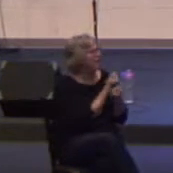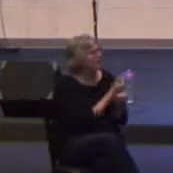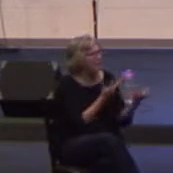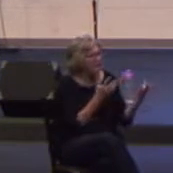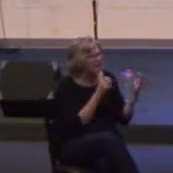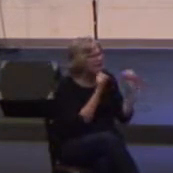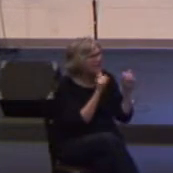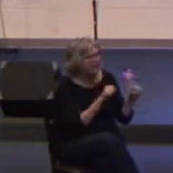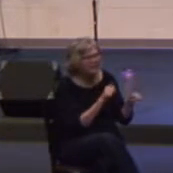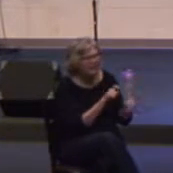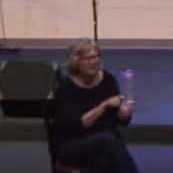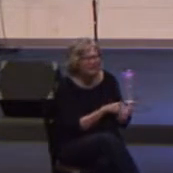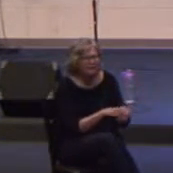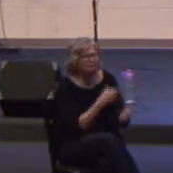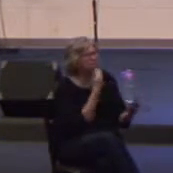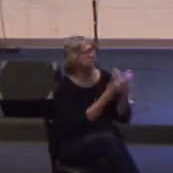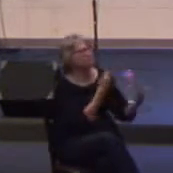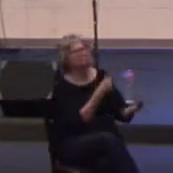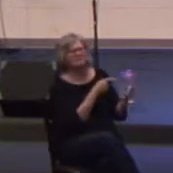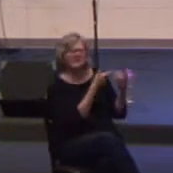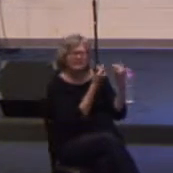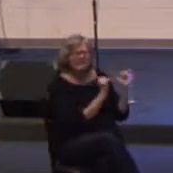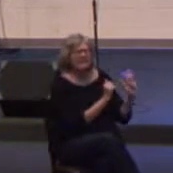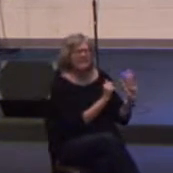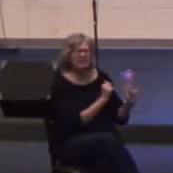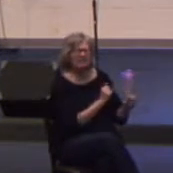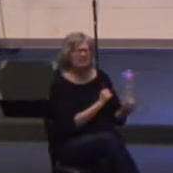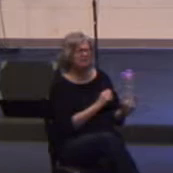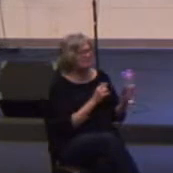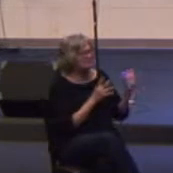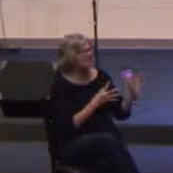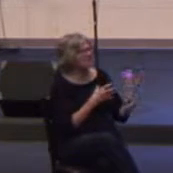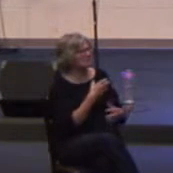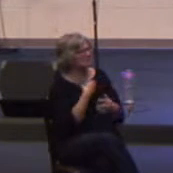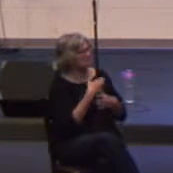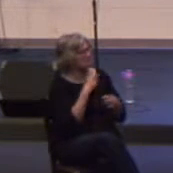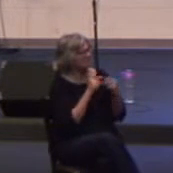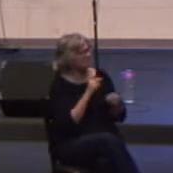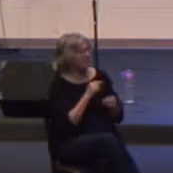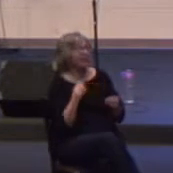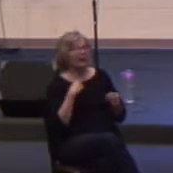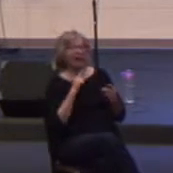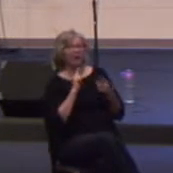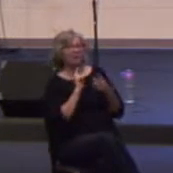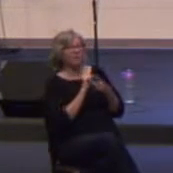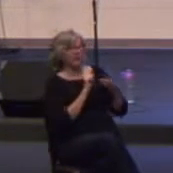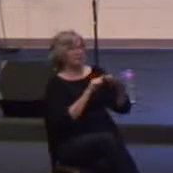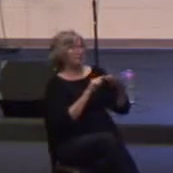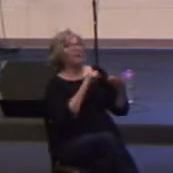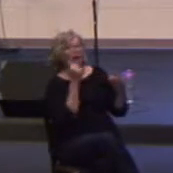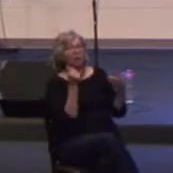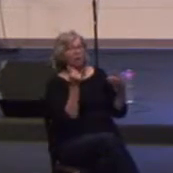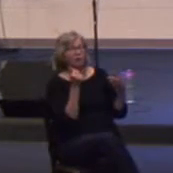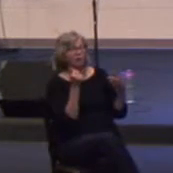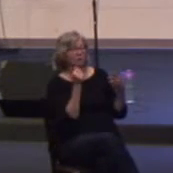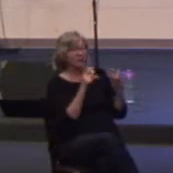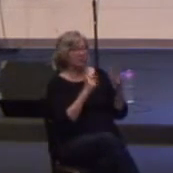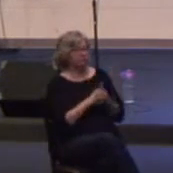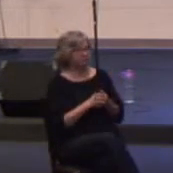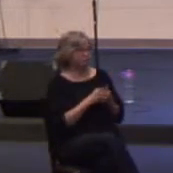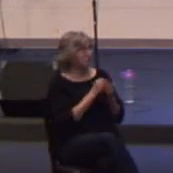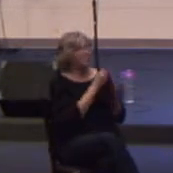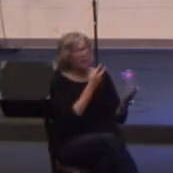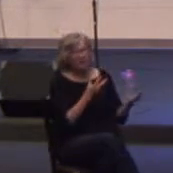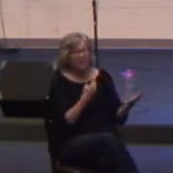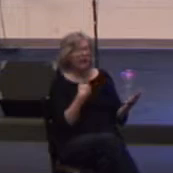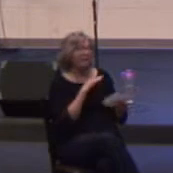possibly need is irrelevant. They're still miserable, discontent, and grumbling. Then I've met some other really wealthy people. And they have all the food they